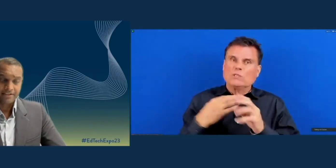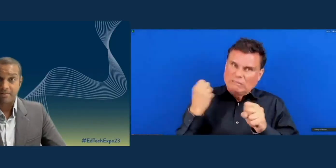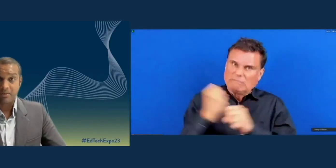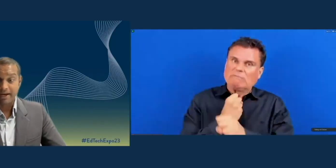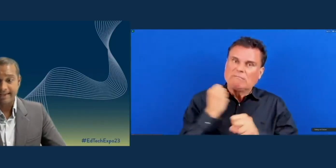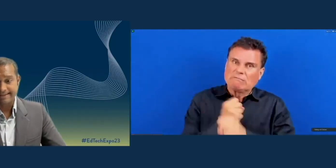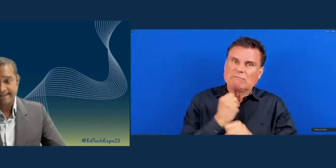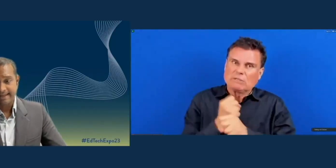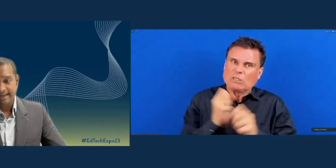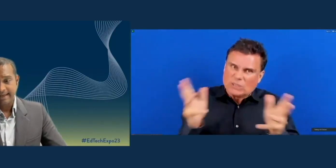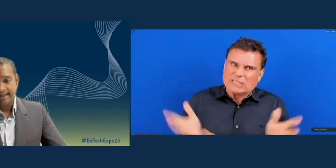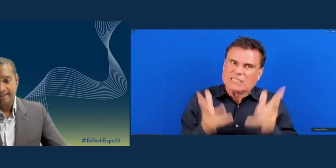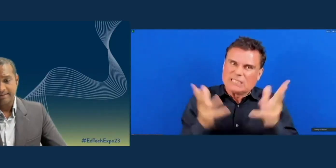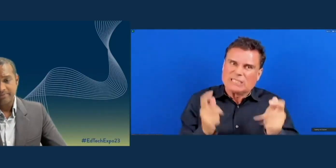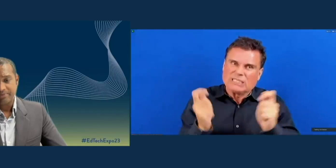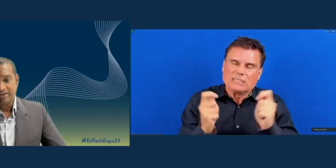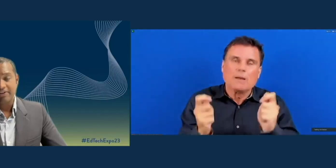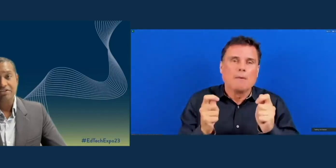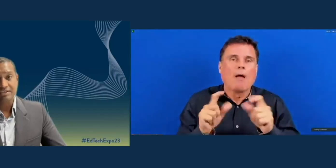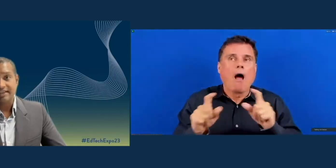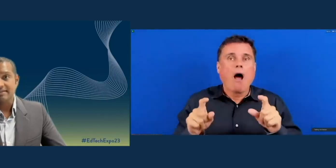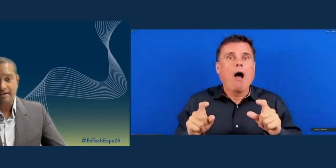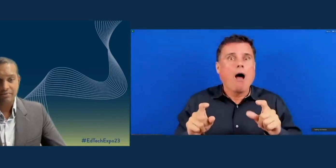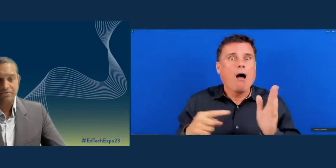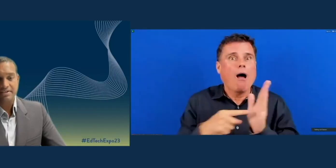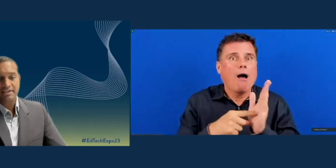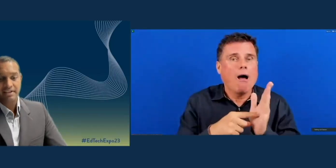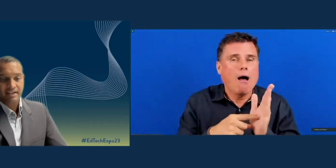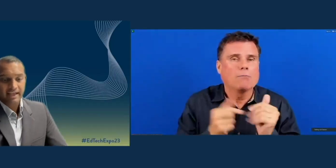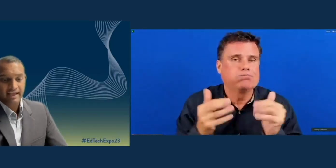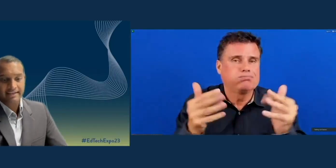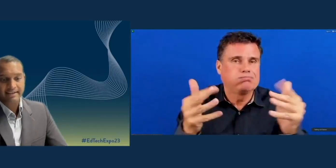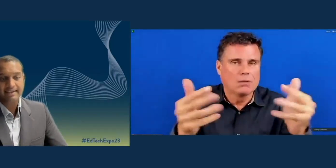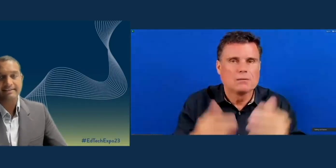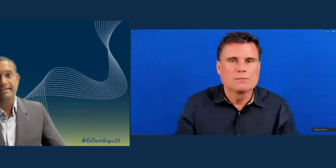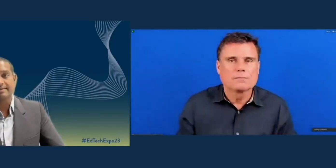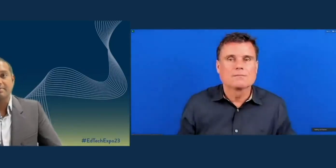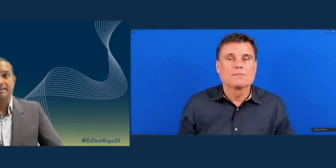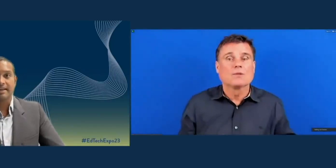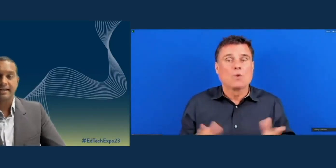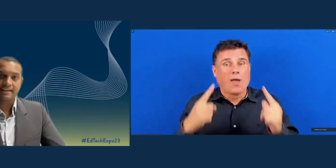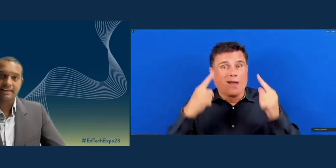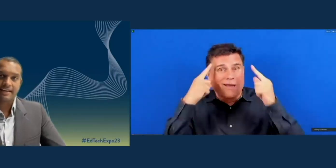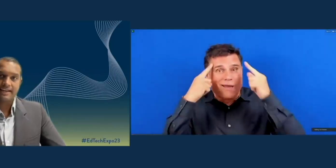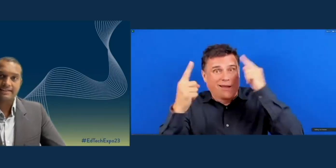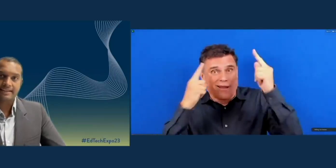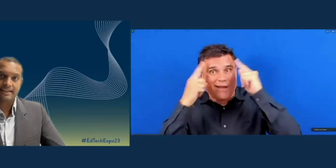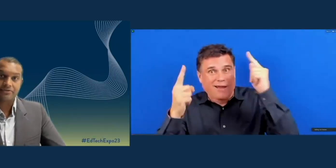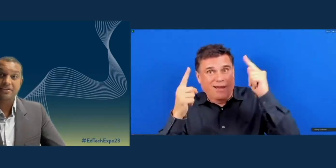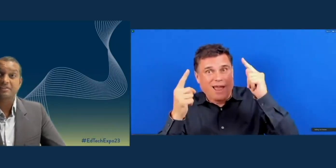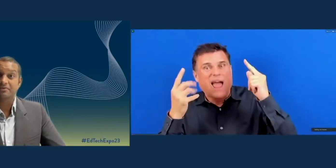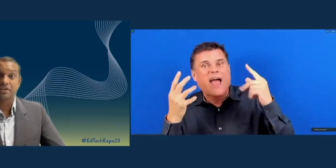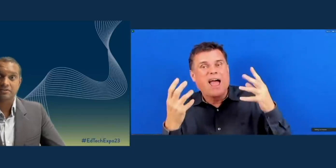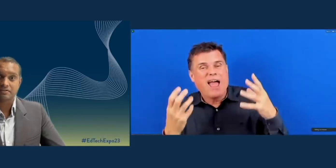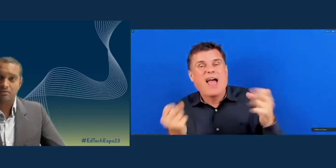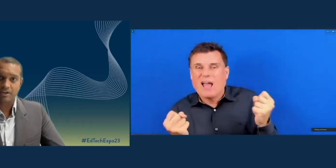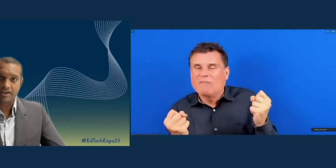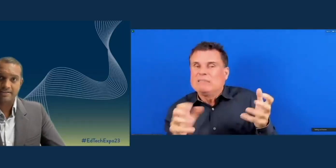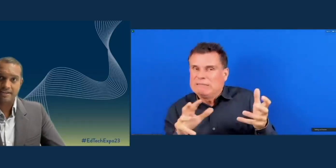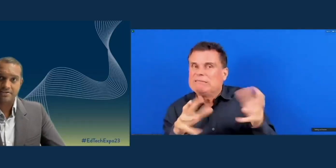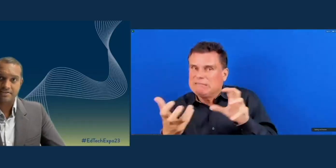and chip away at. Innovation does come with risk, and it does mean that